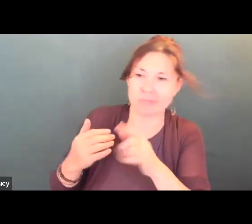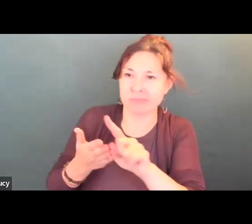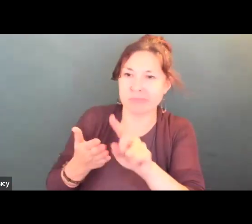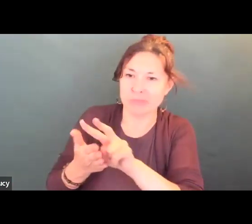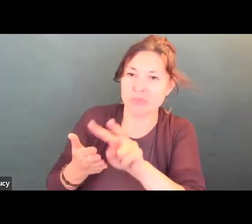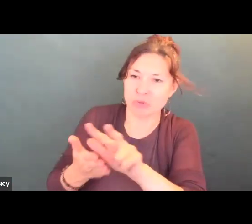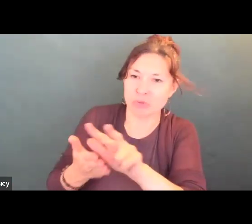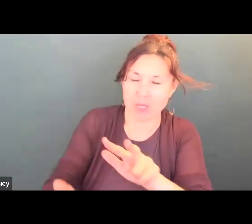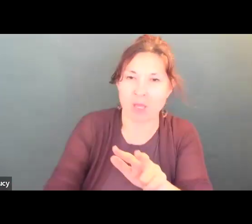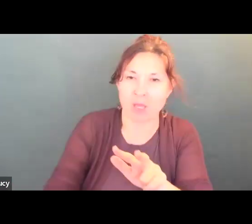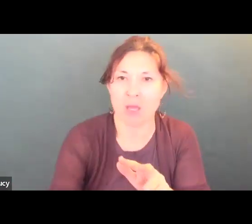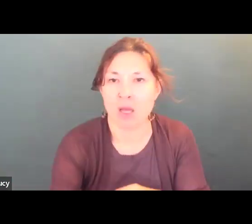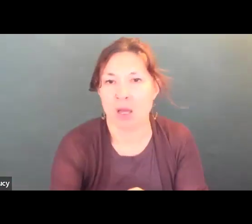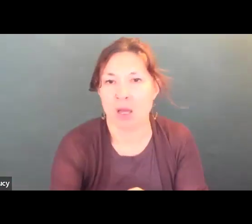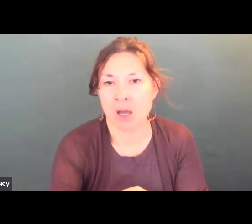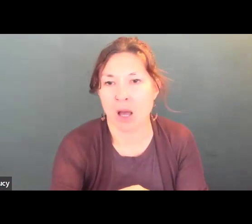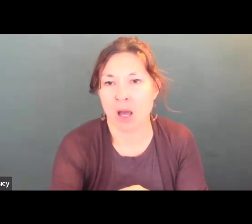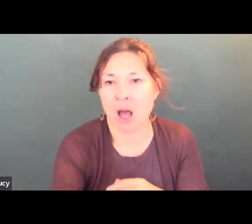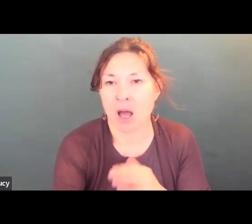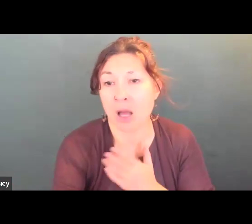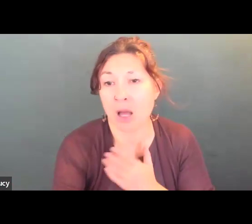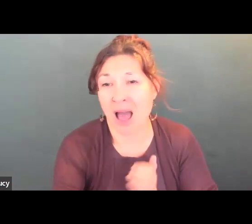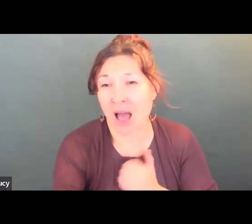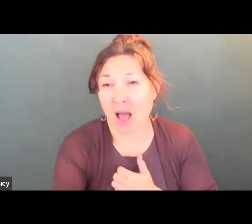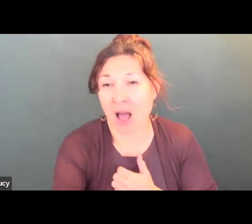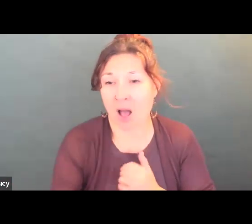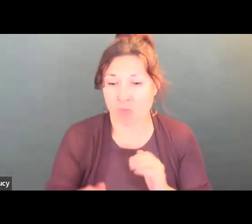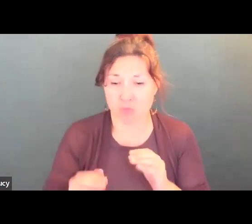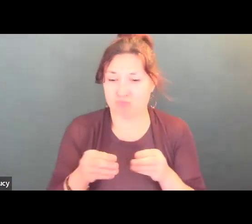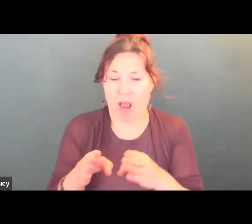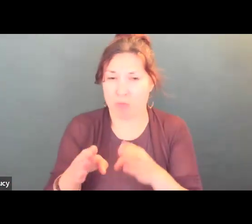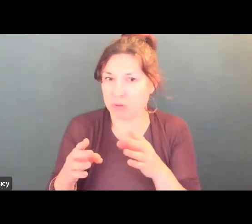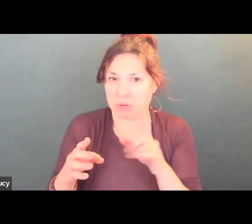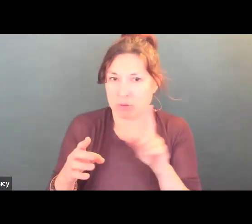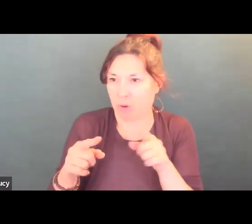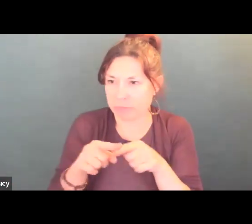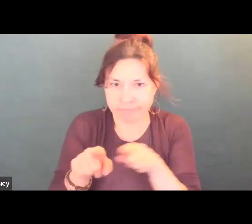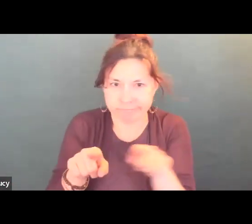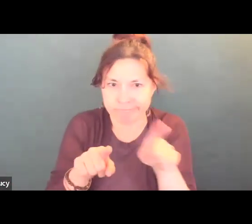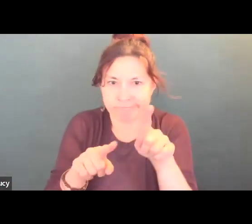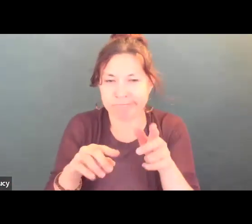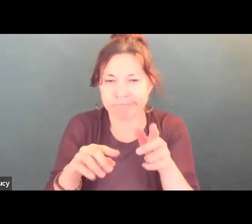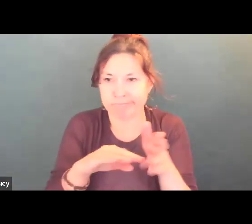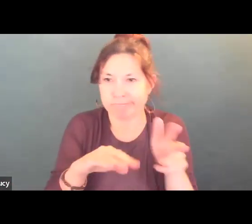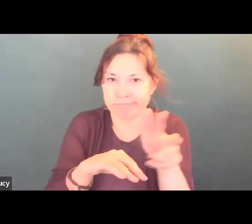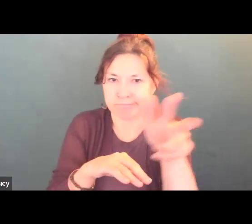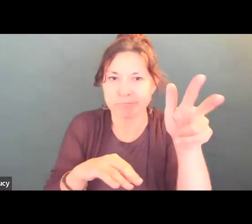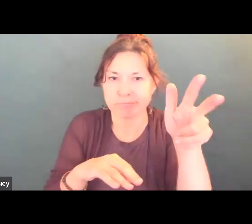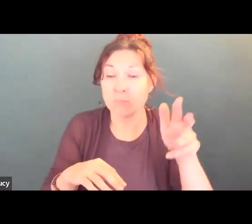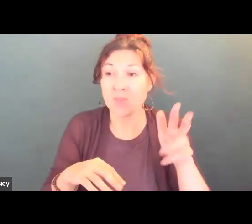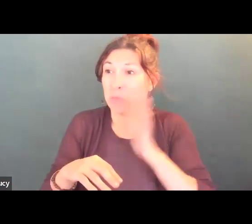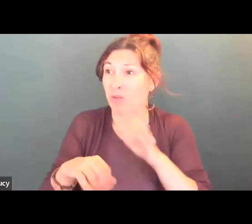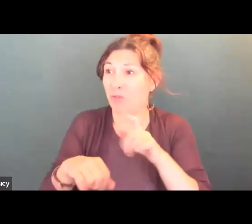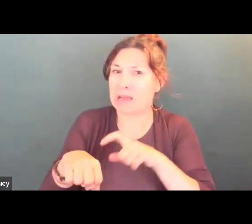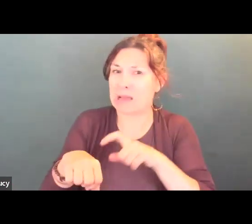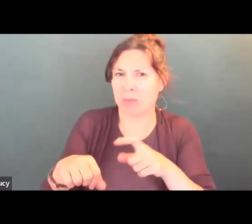adjust as that data is, fed back into the system. And some of the timings that maybe were off right now will be adjusted,